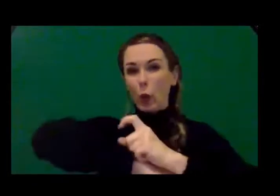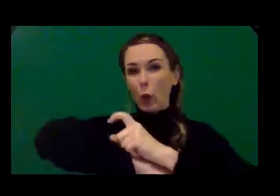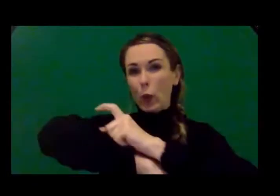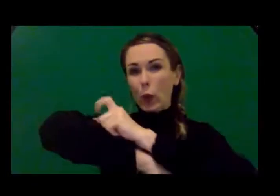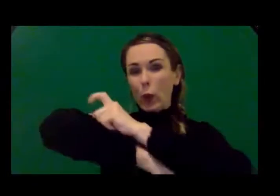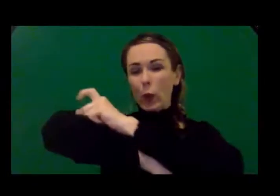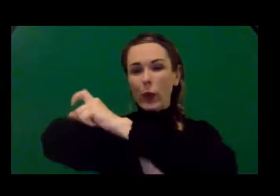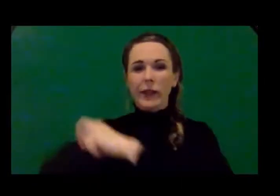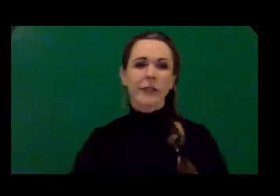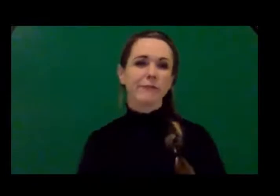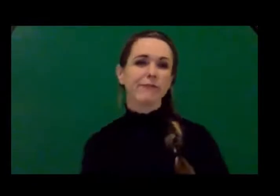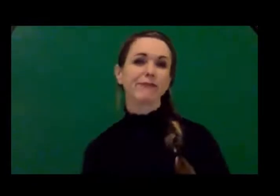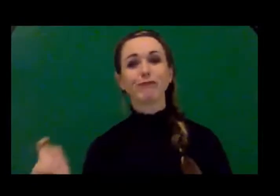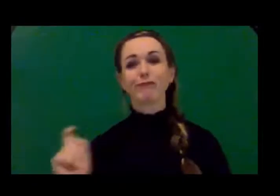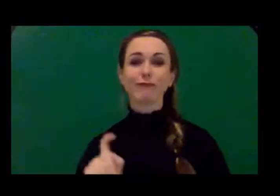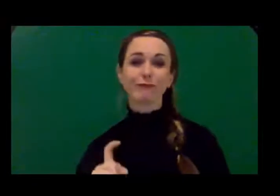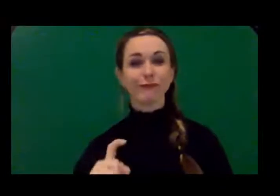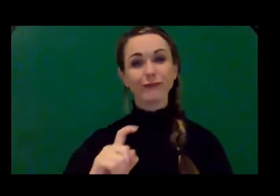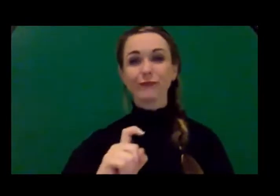along,